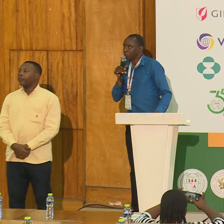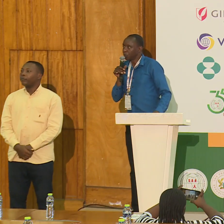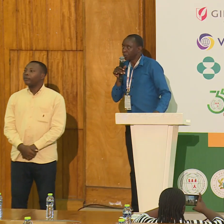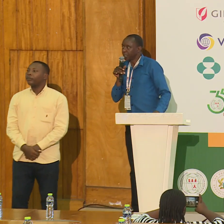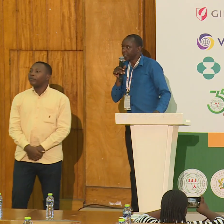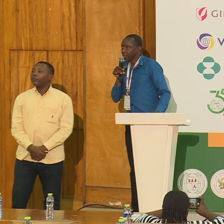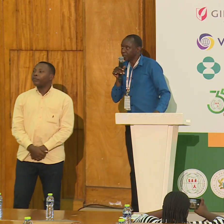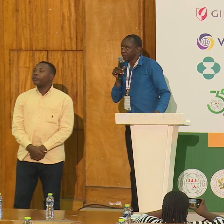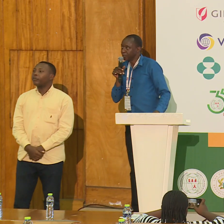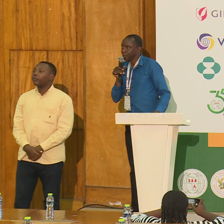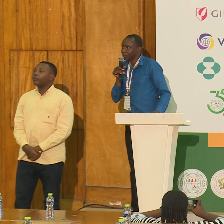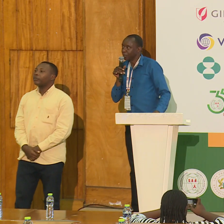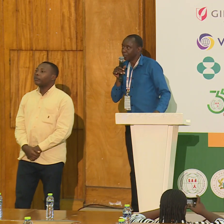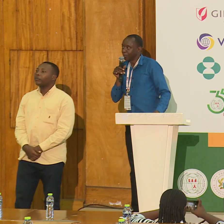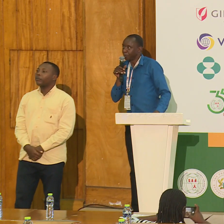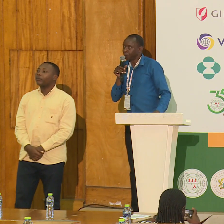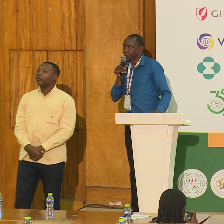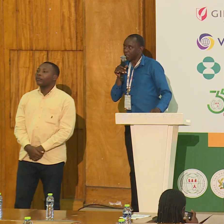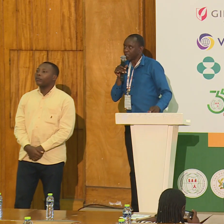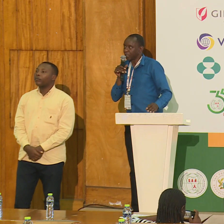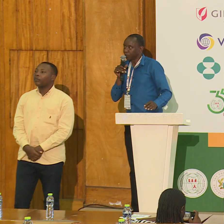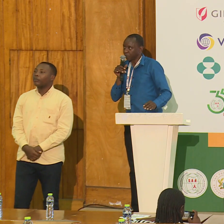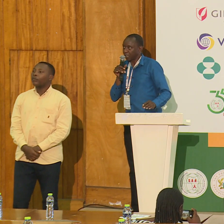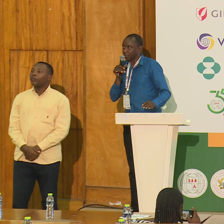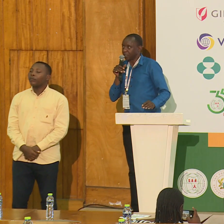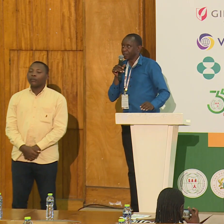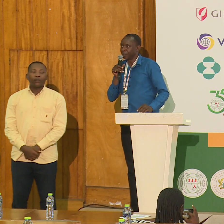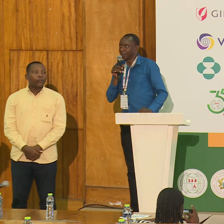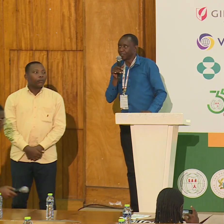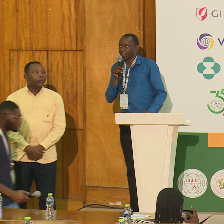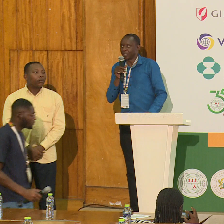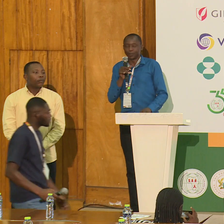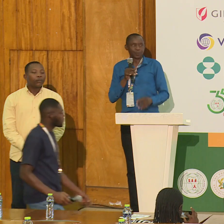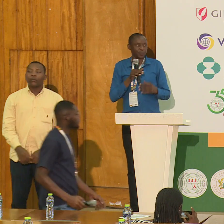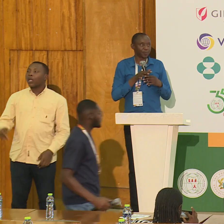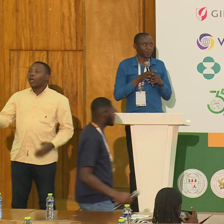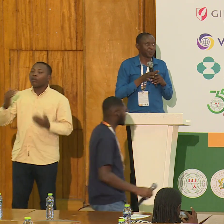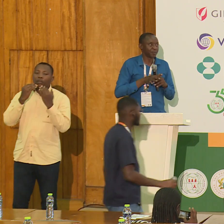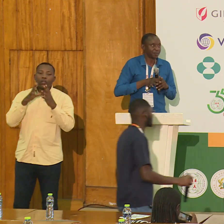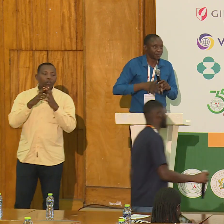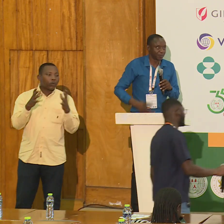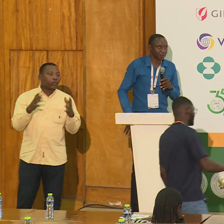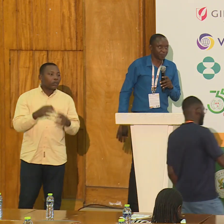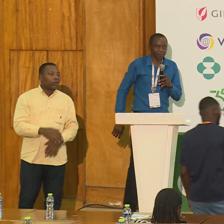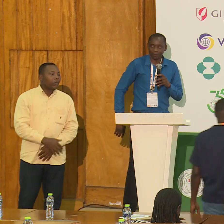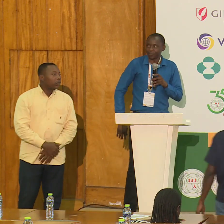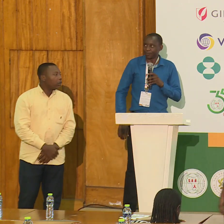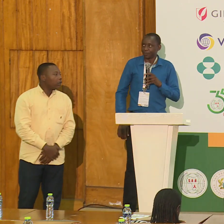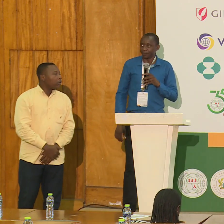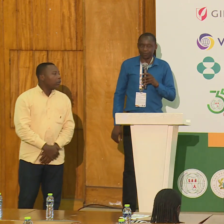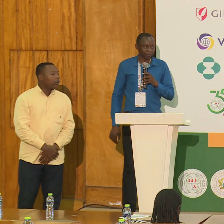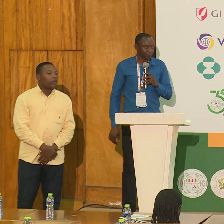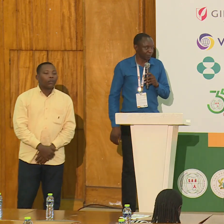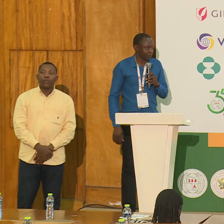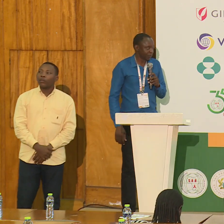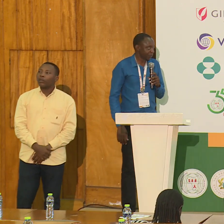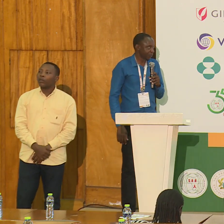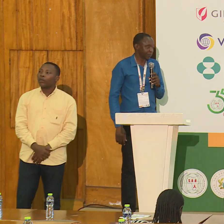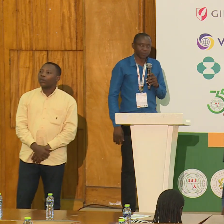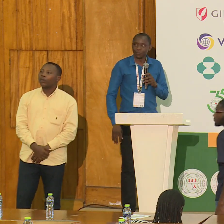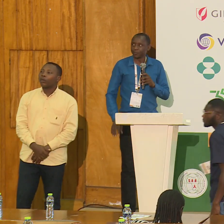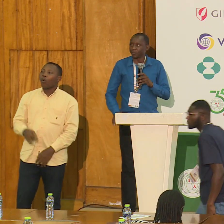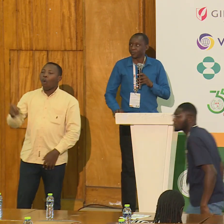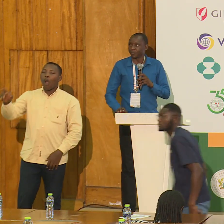can we do it quickly before I get fired? Yes, thank you so much. Aputungwepe from